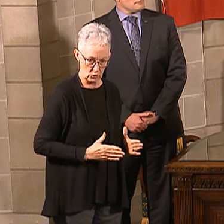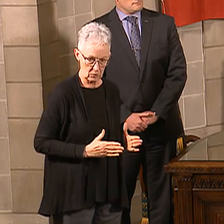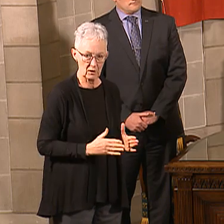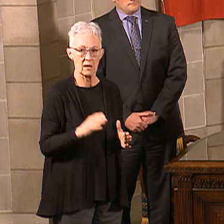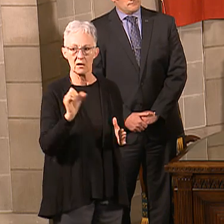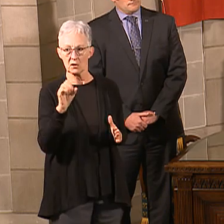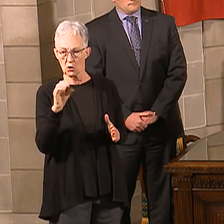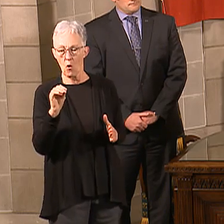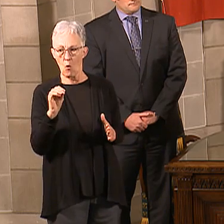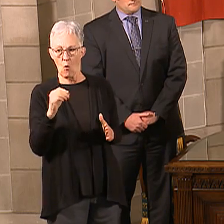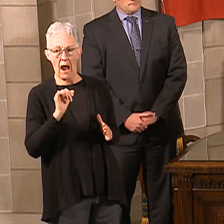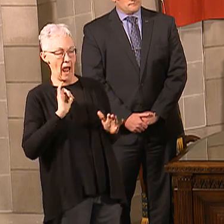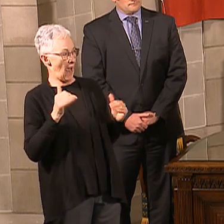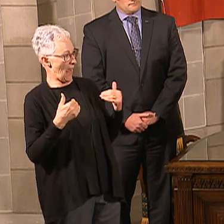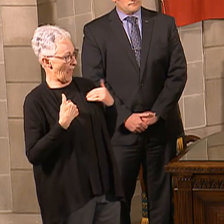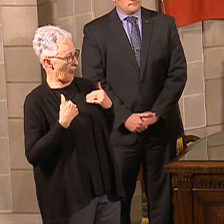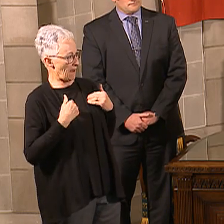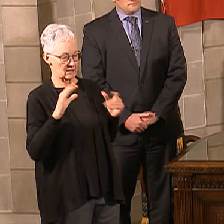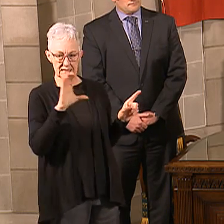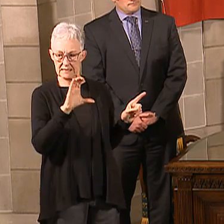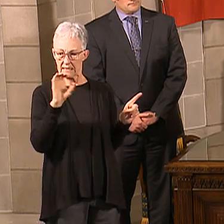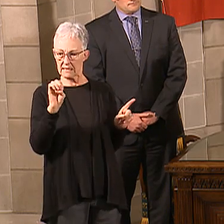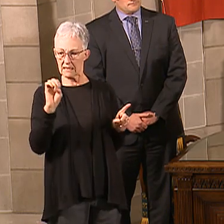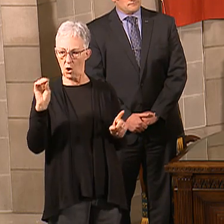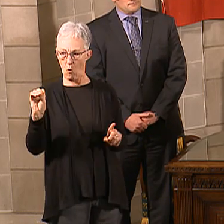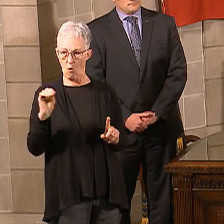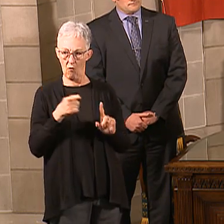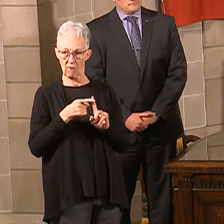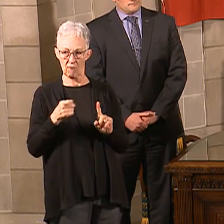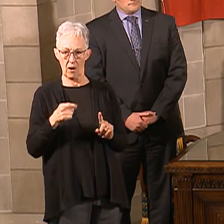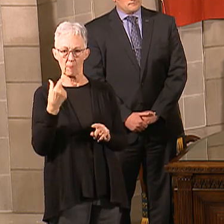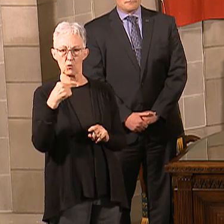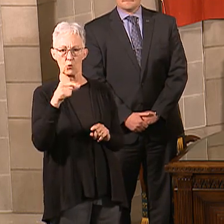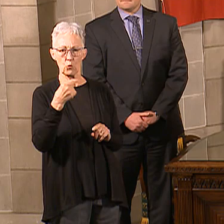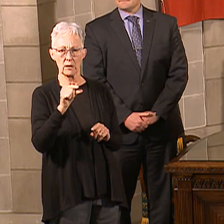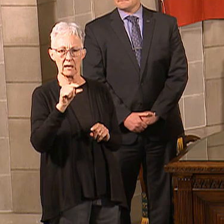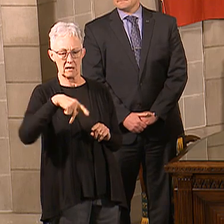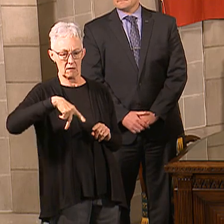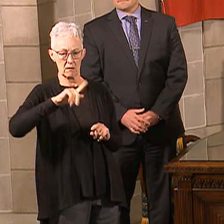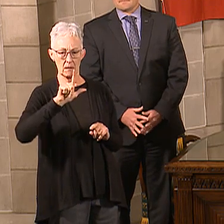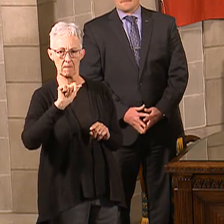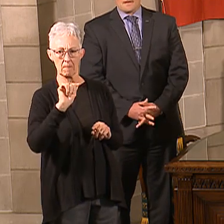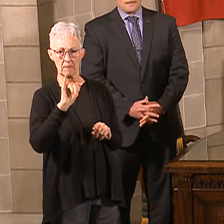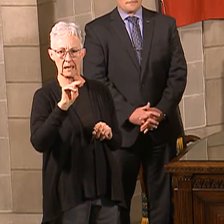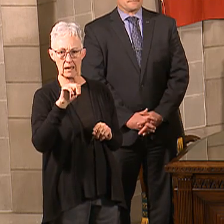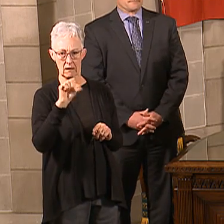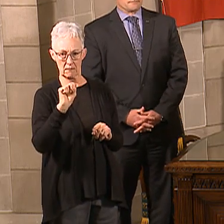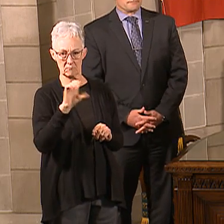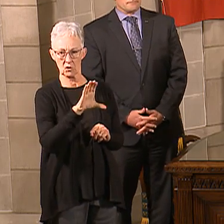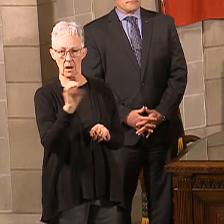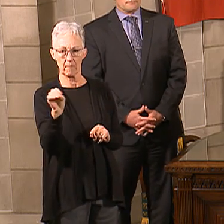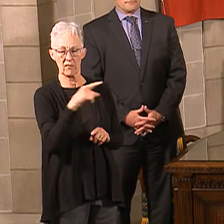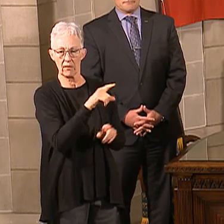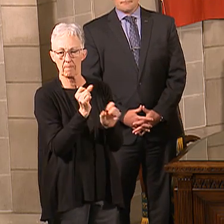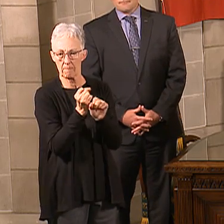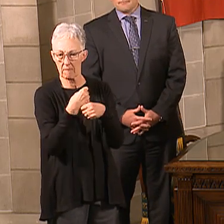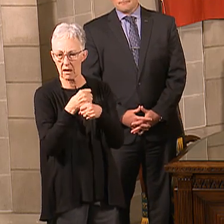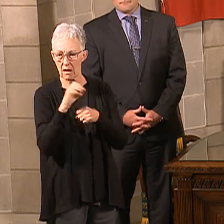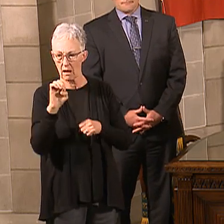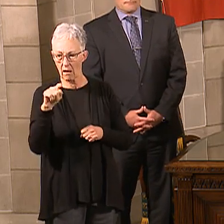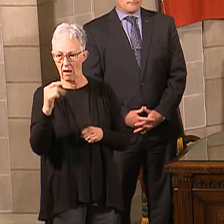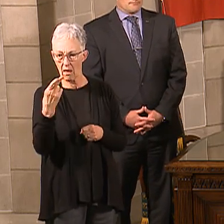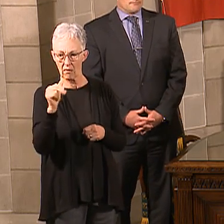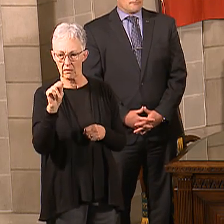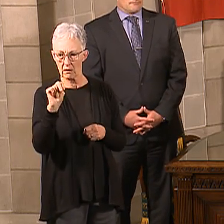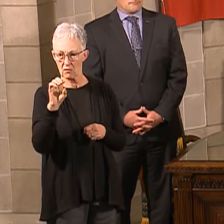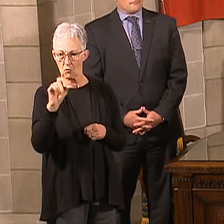before, CEO from Green Plains, one of our great ethanol companies, talking about what they are doing to be able to help address this.